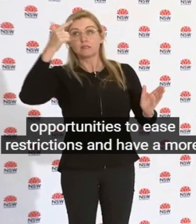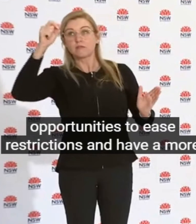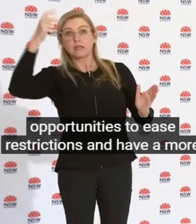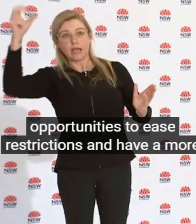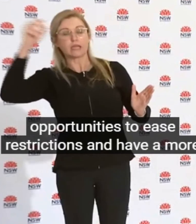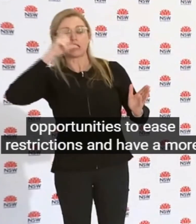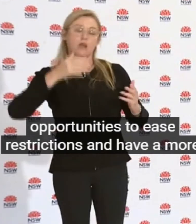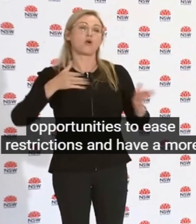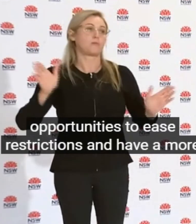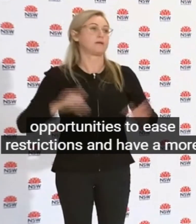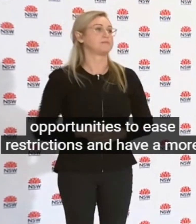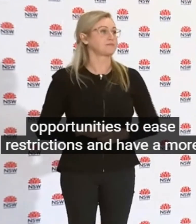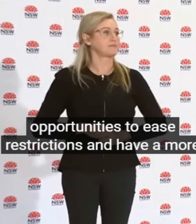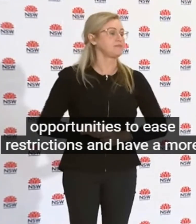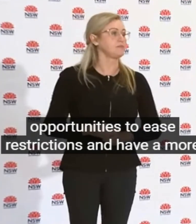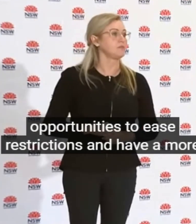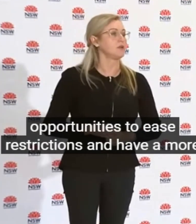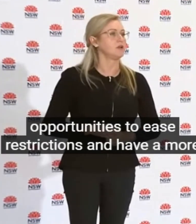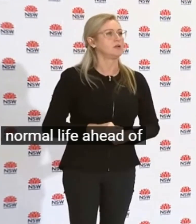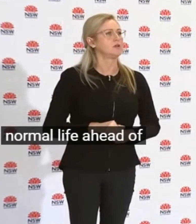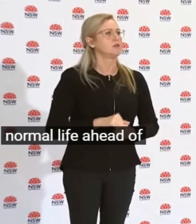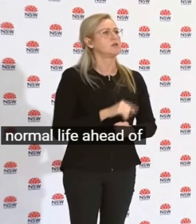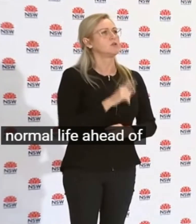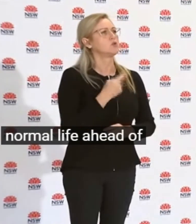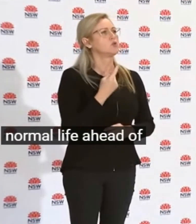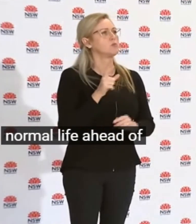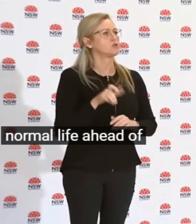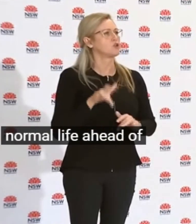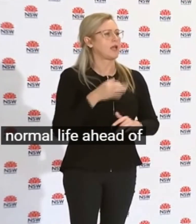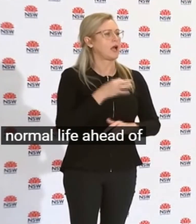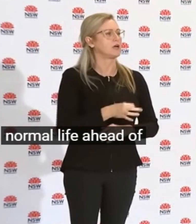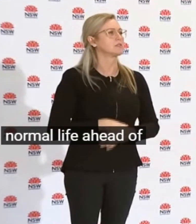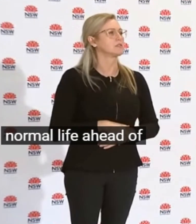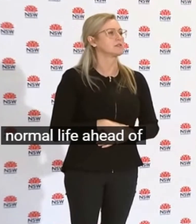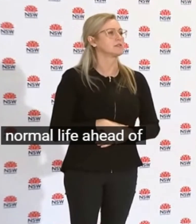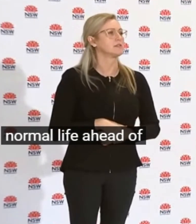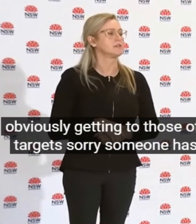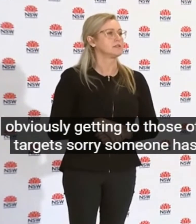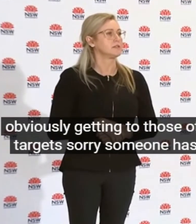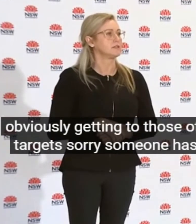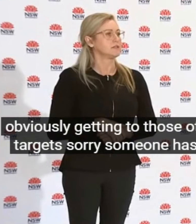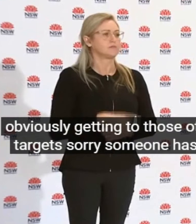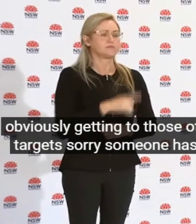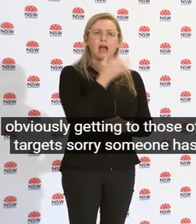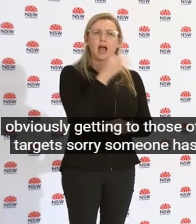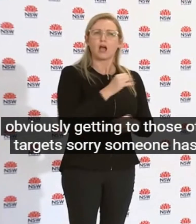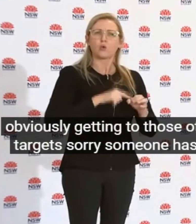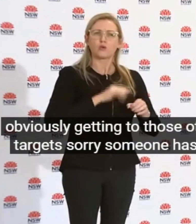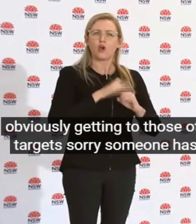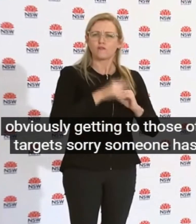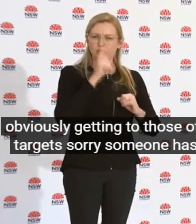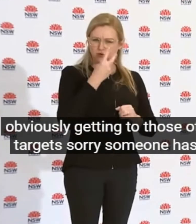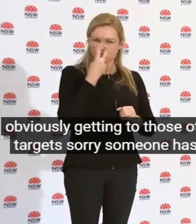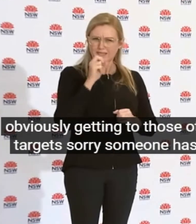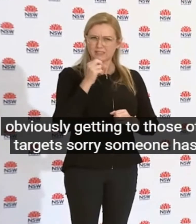targets. Sorry, someone hasn't asked a question yet. Premier, just on the 20s to 30s age bracket, we're hearing story after story